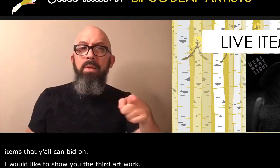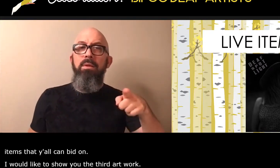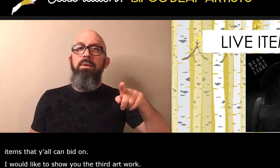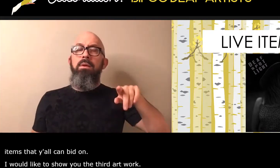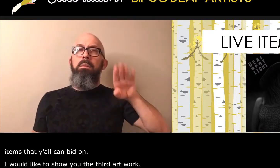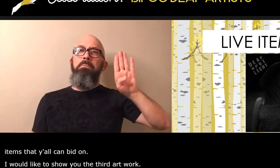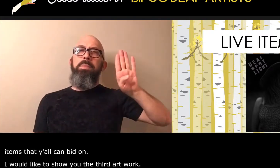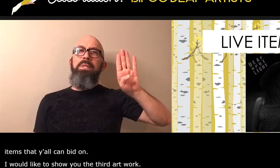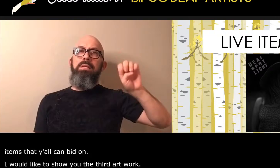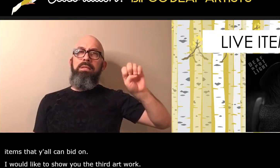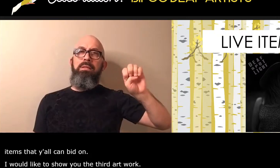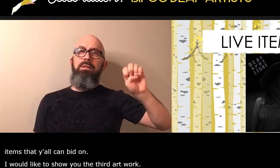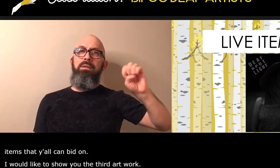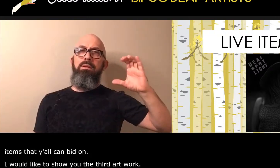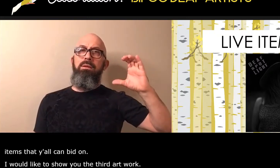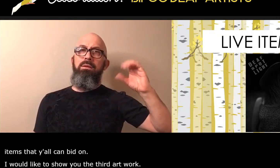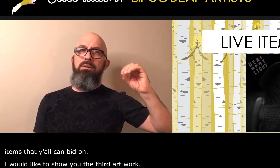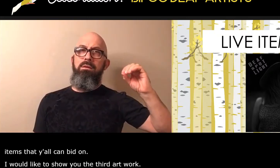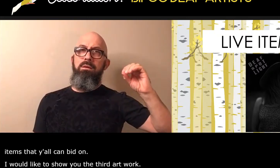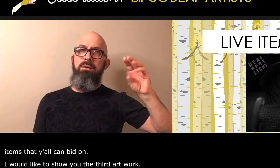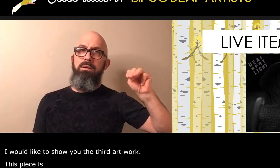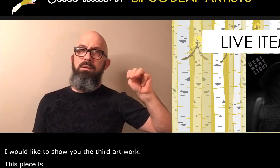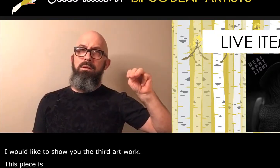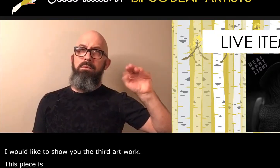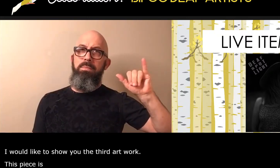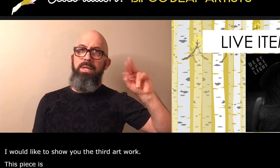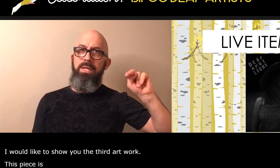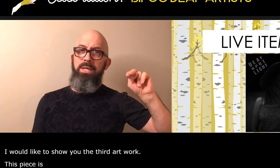This piece is entitled